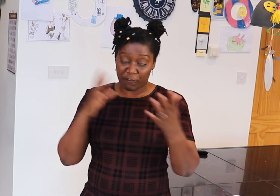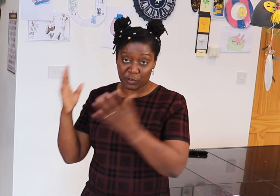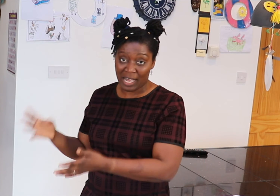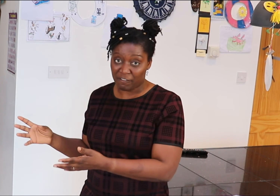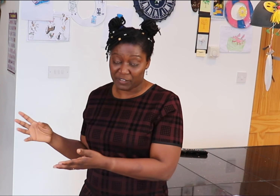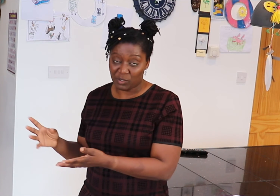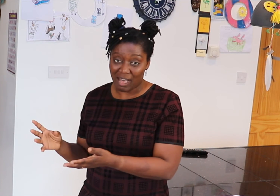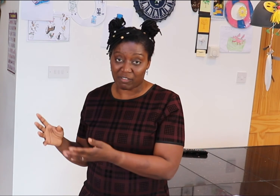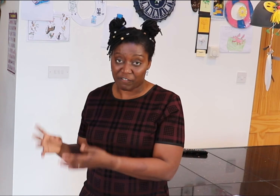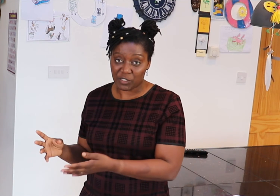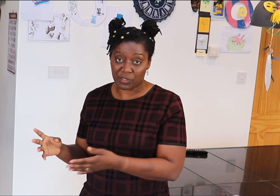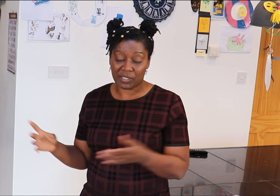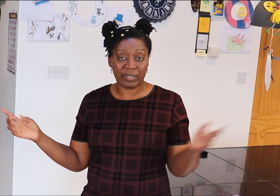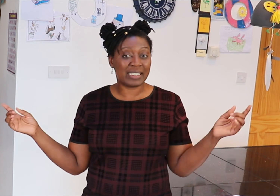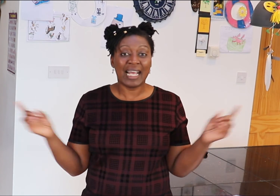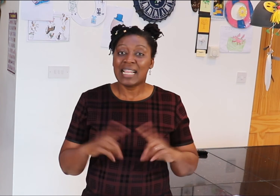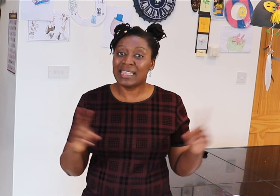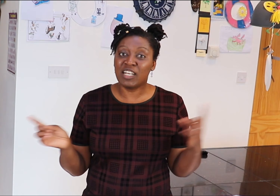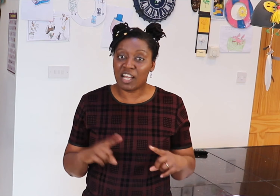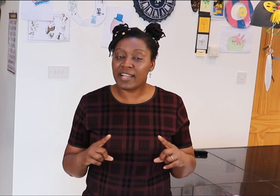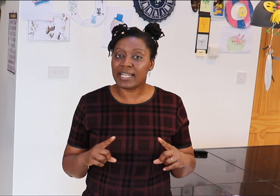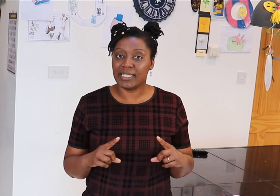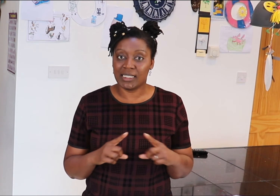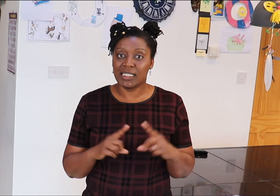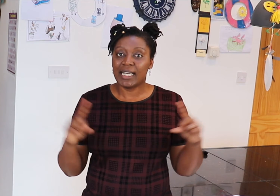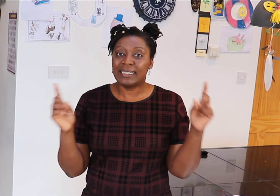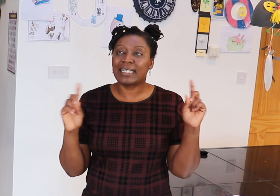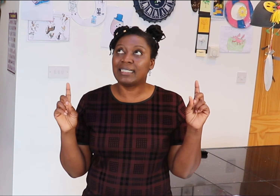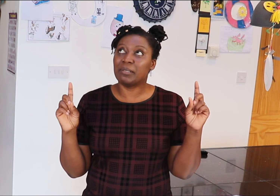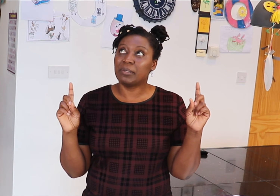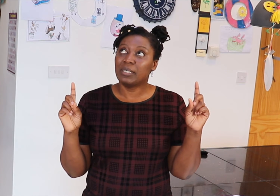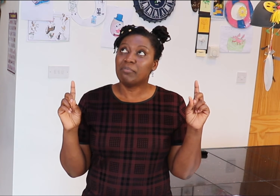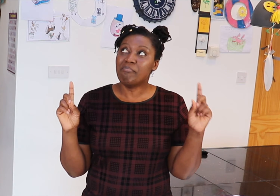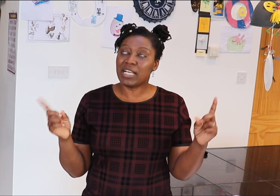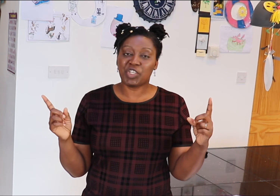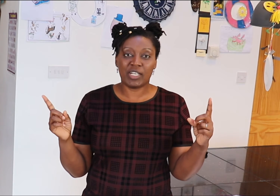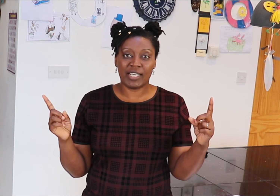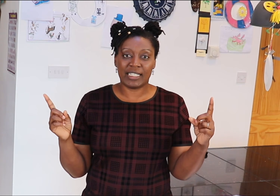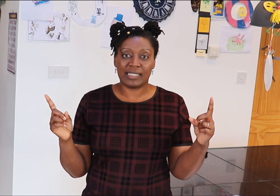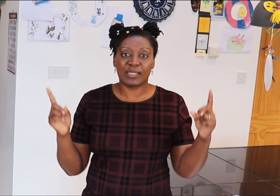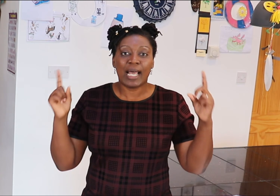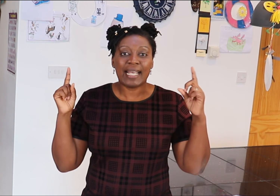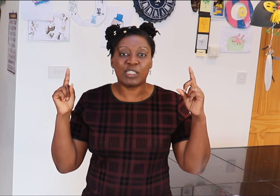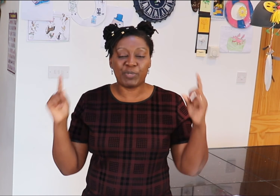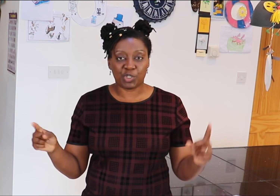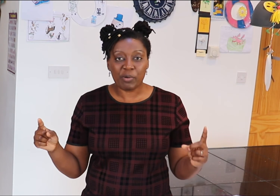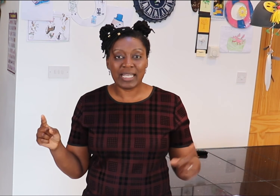therefore you have the physical disability. The learning, the major learnings is between